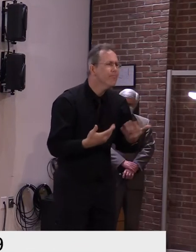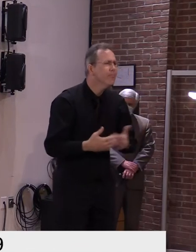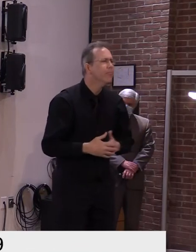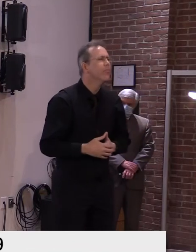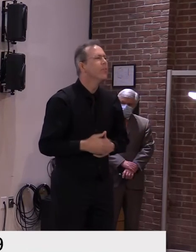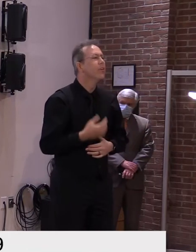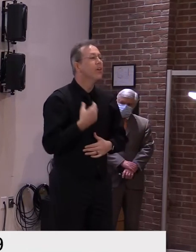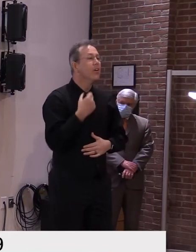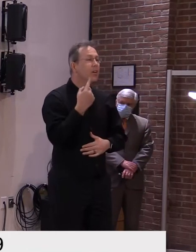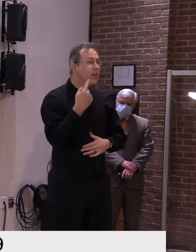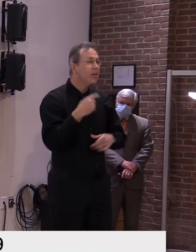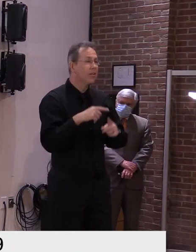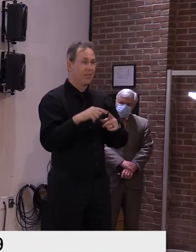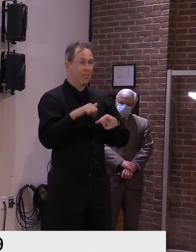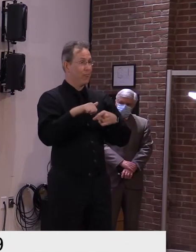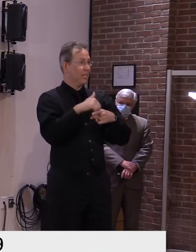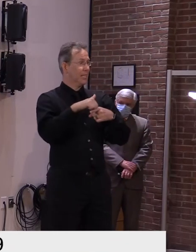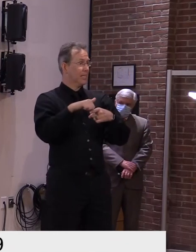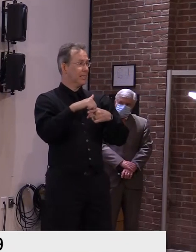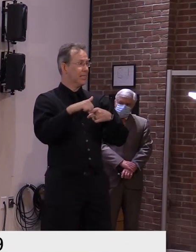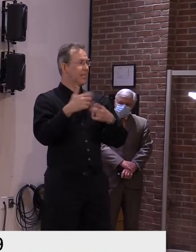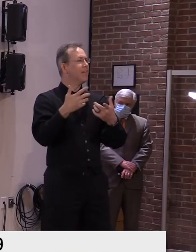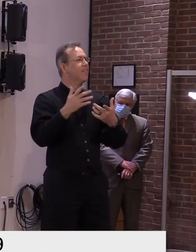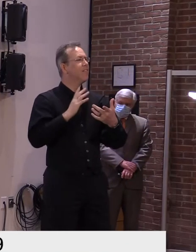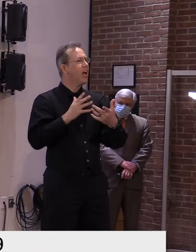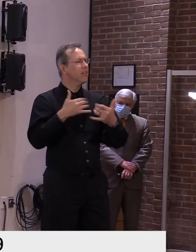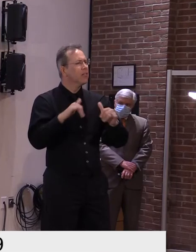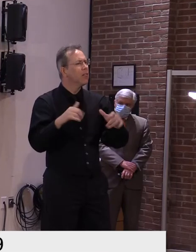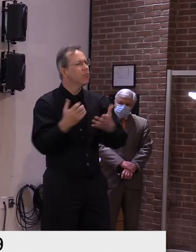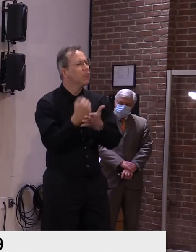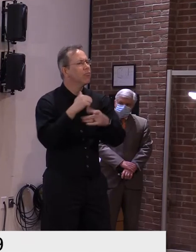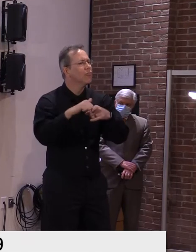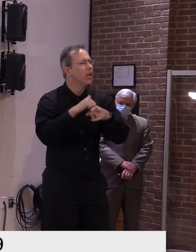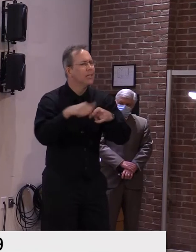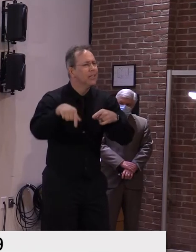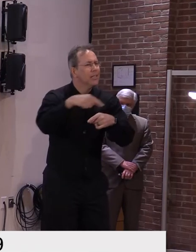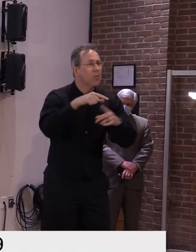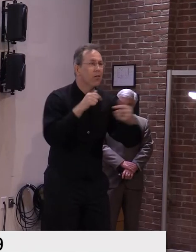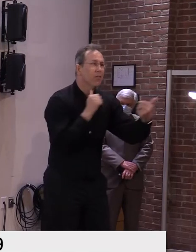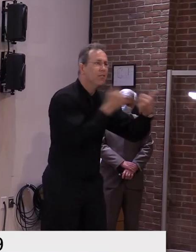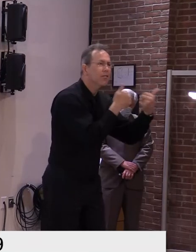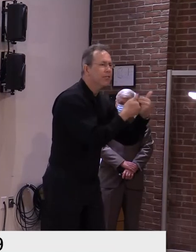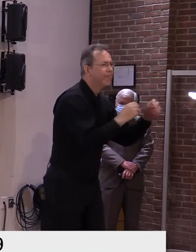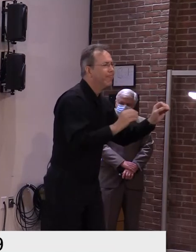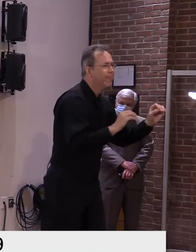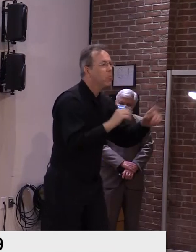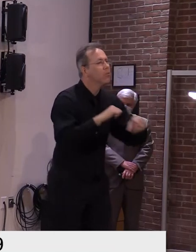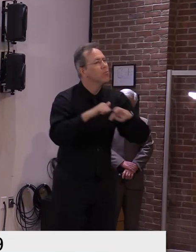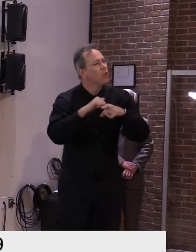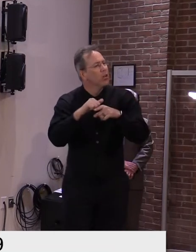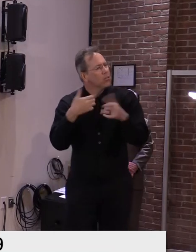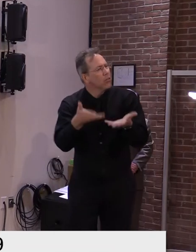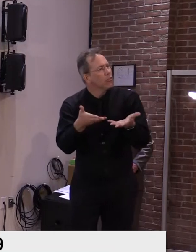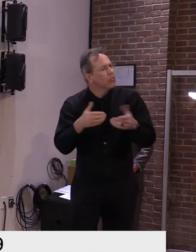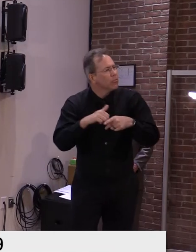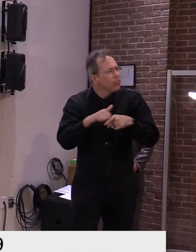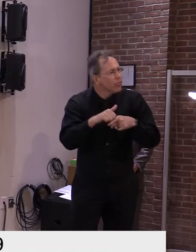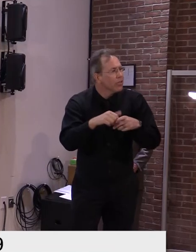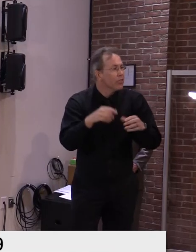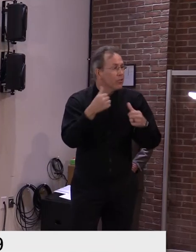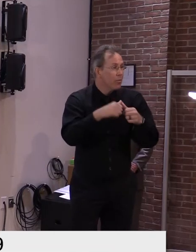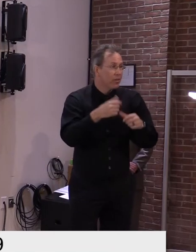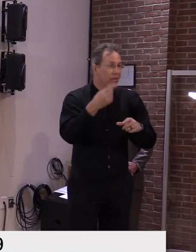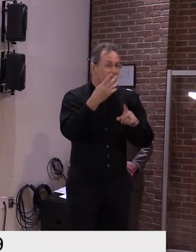know, 4 or 5 months ago wasn't going to happen. And we had that, again,